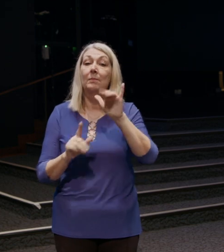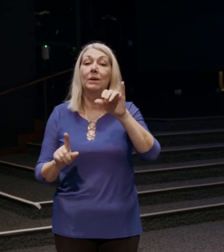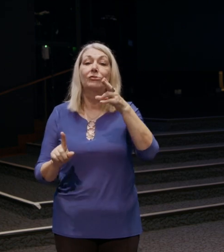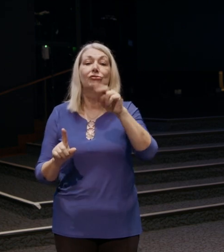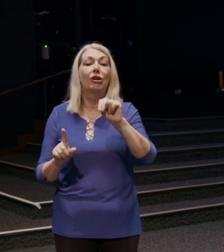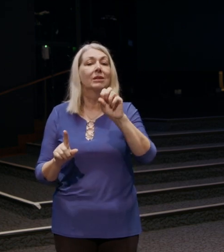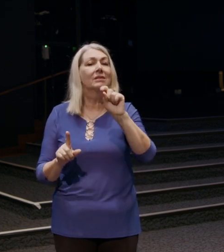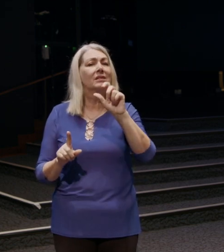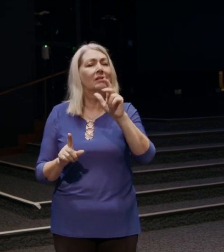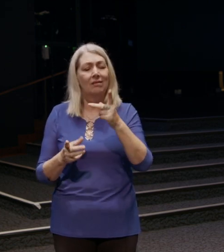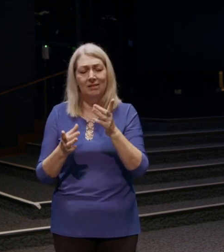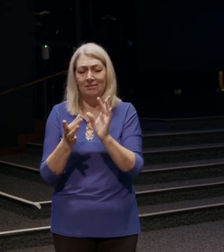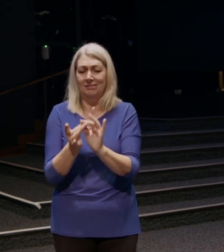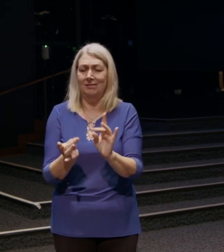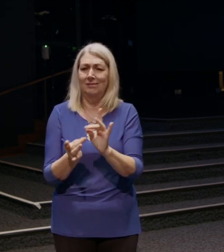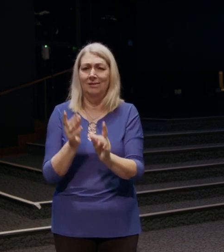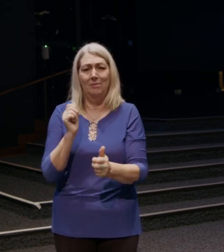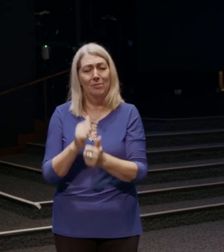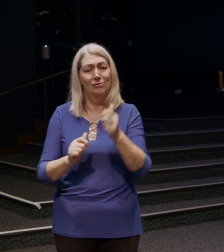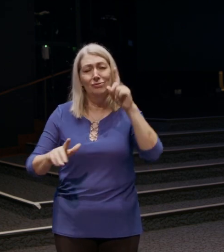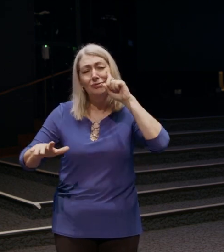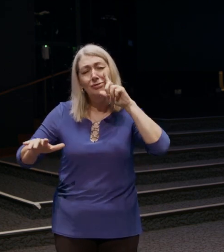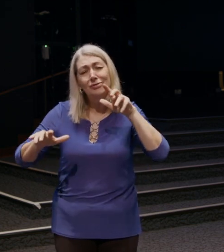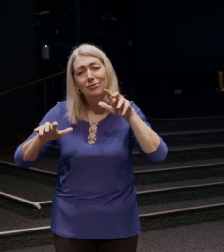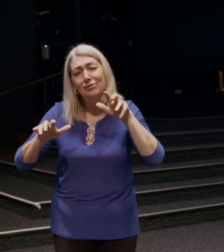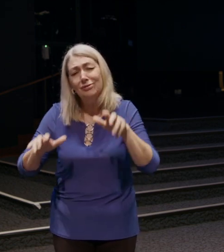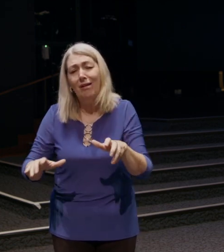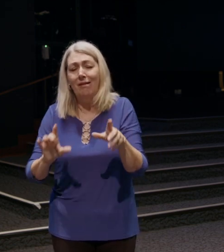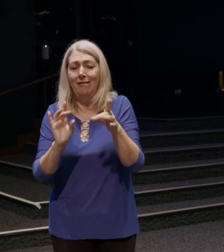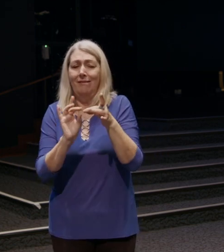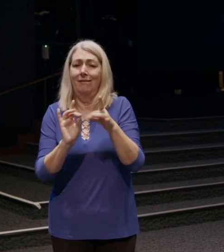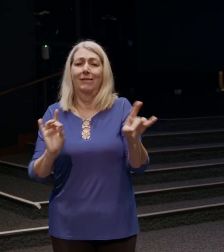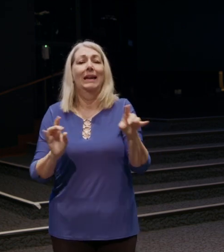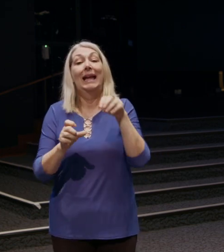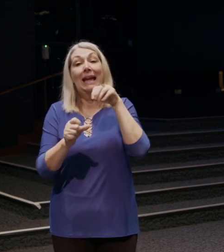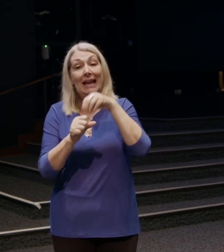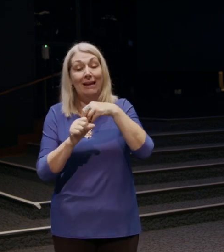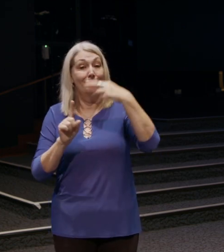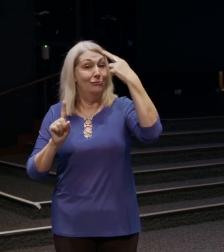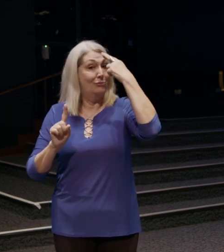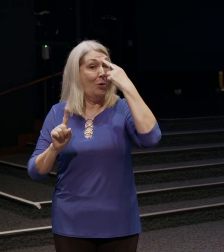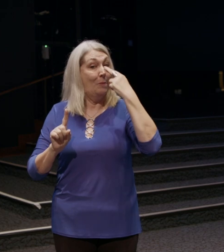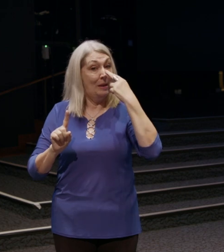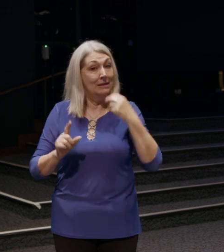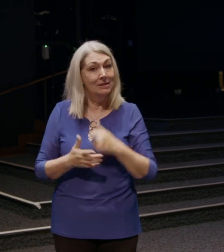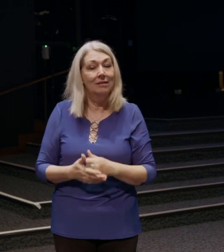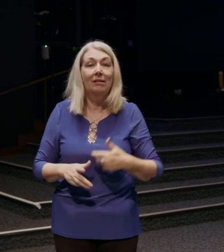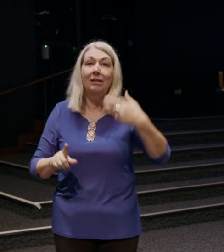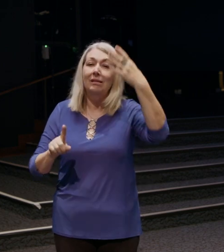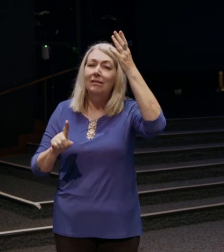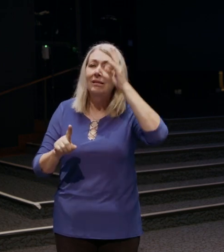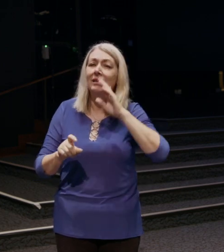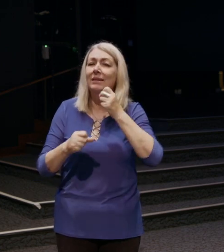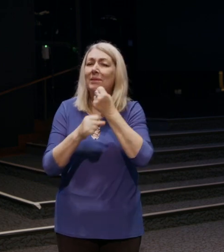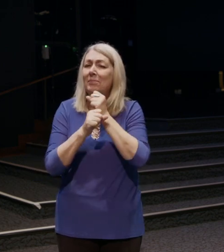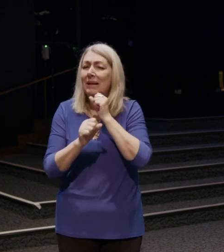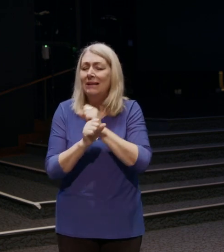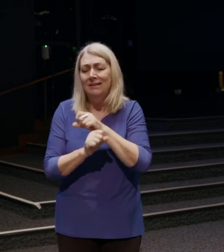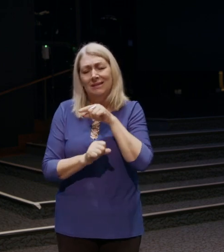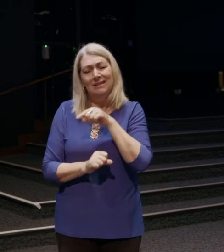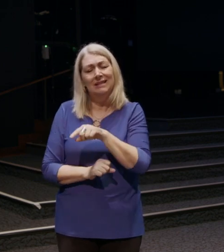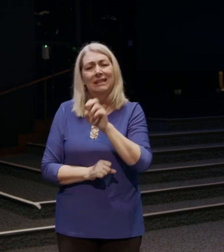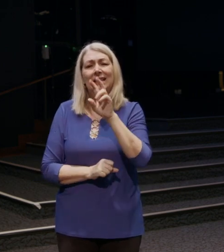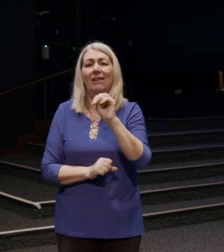Stott calls the most startling statement in Romans. God makes even